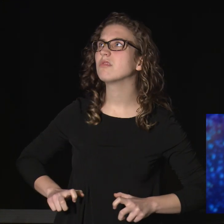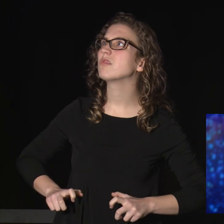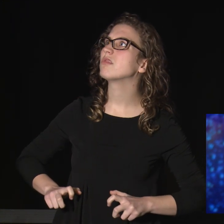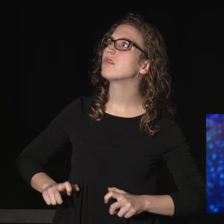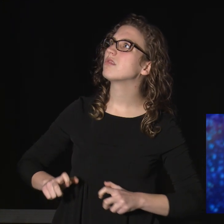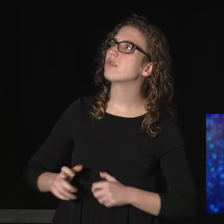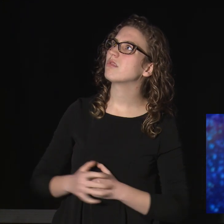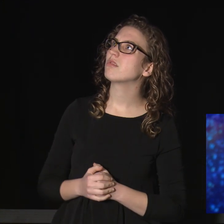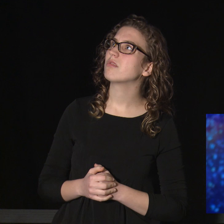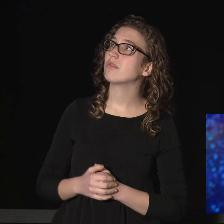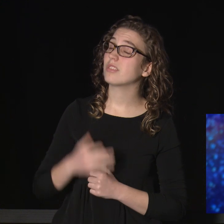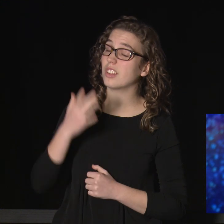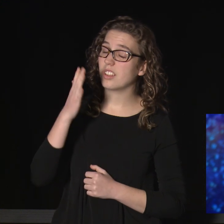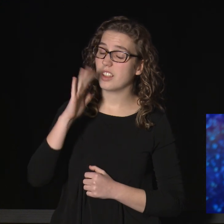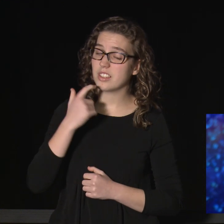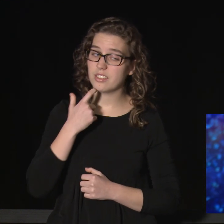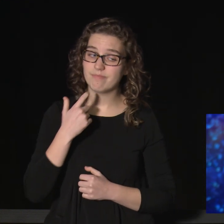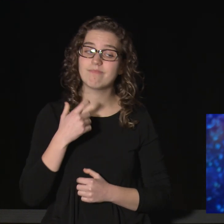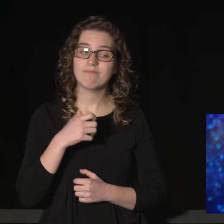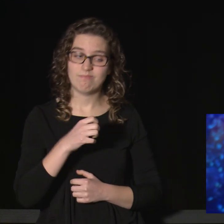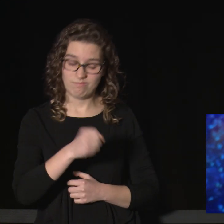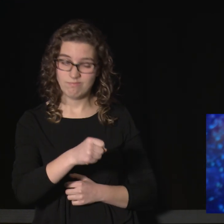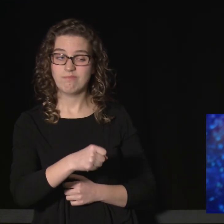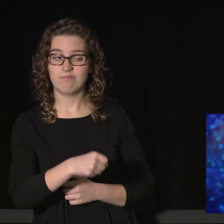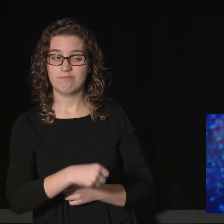And God says, yes, you are.